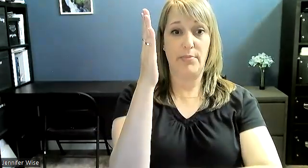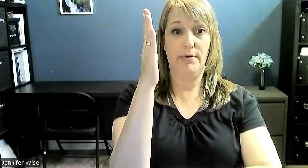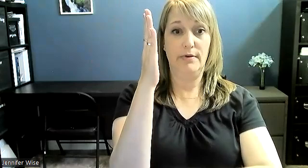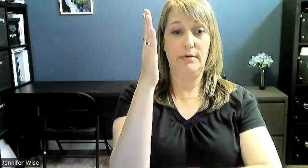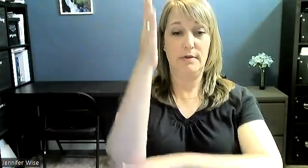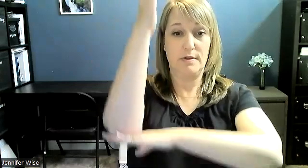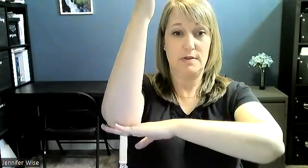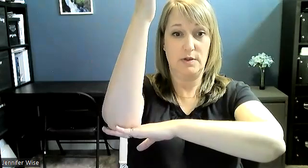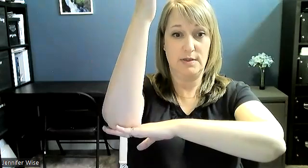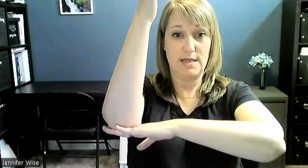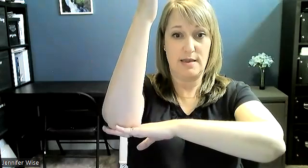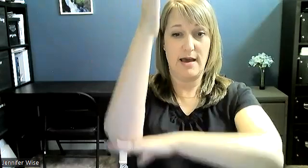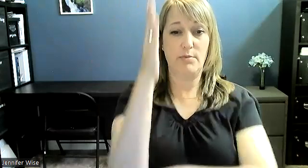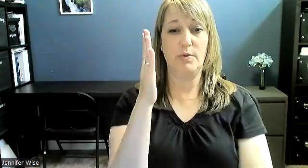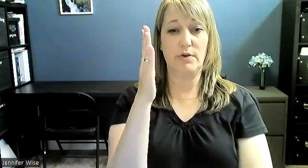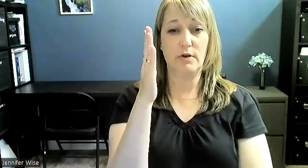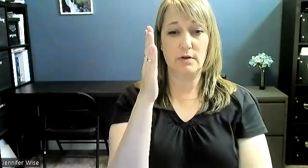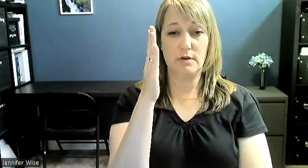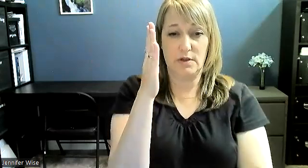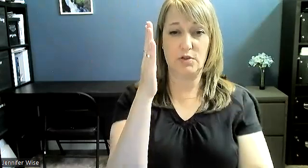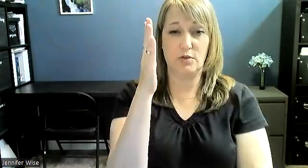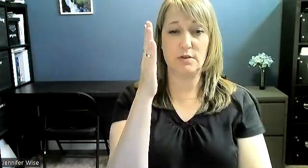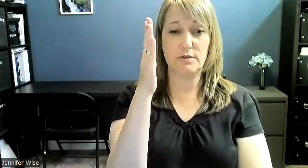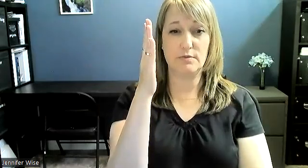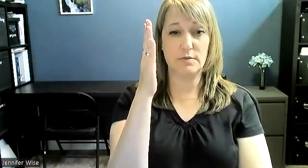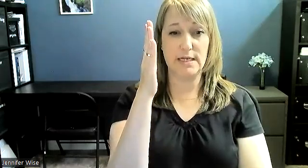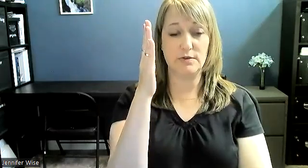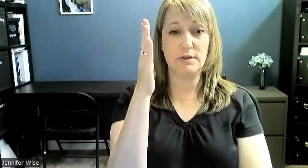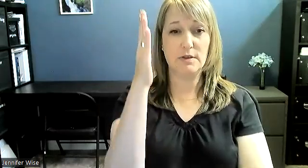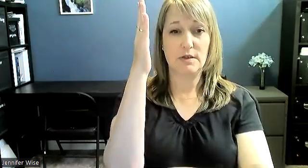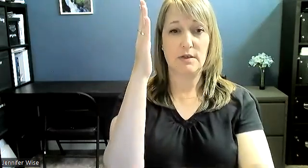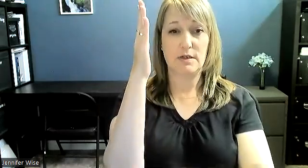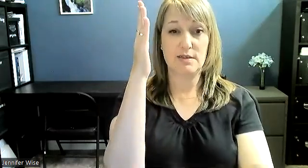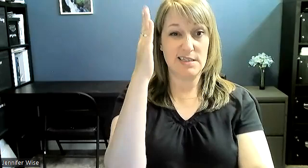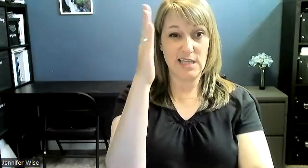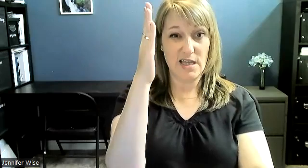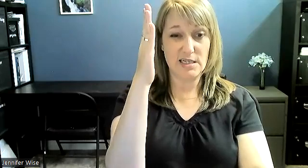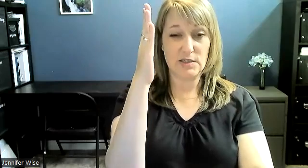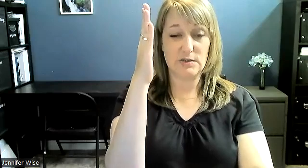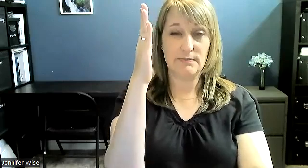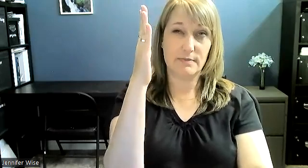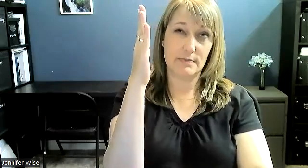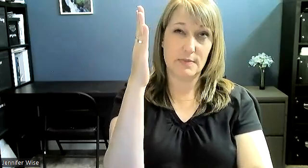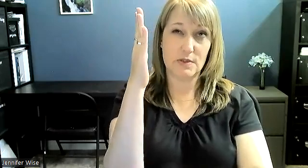up. So it looks like that, but with your shoulders down. because the sun is sort